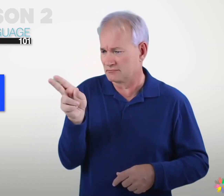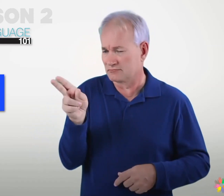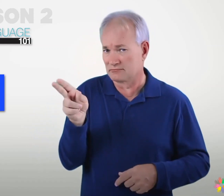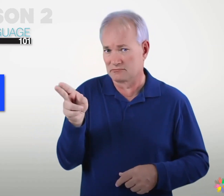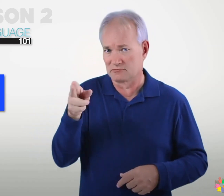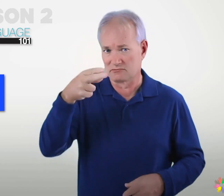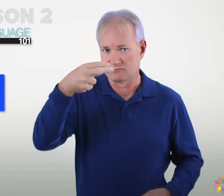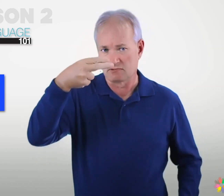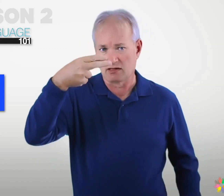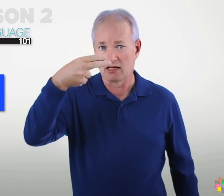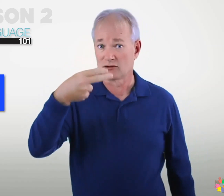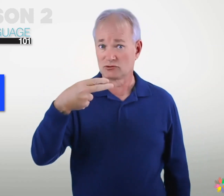H.